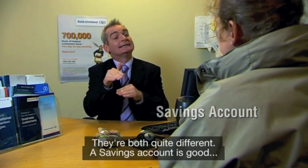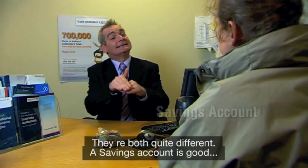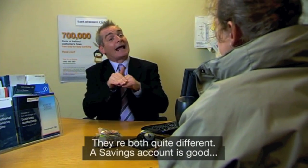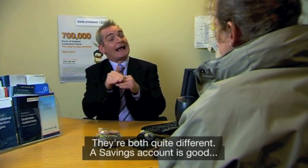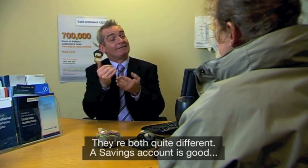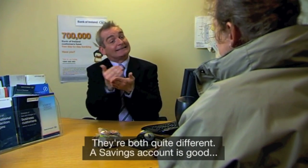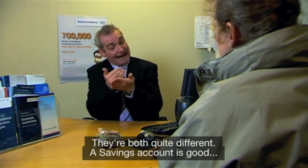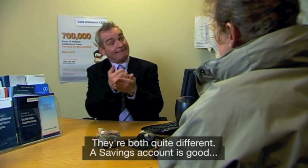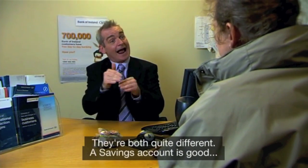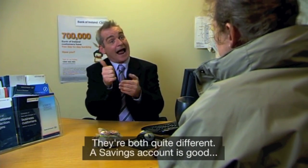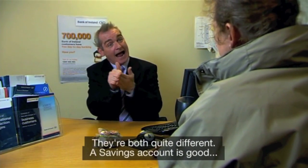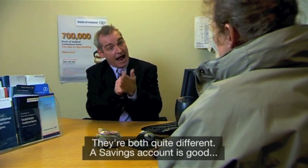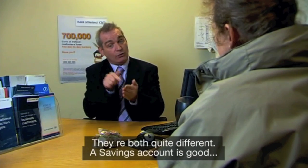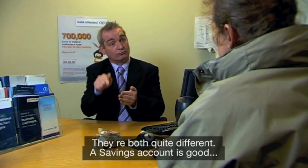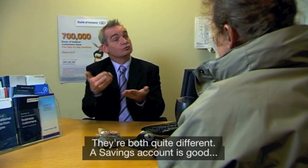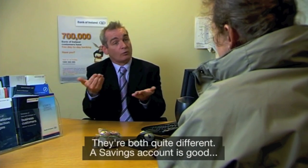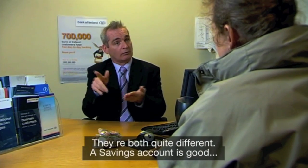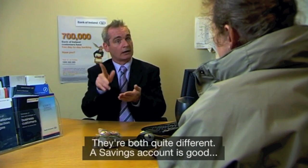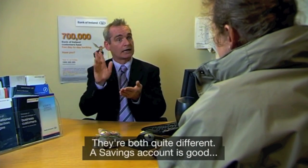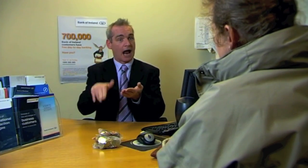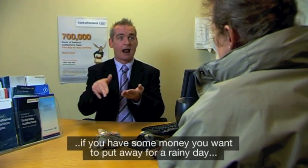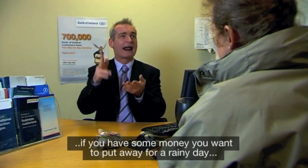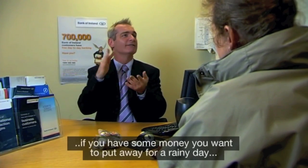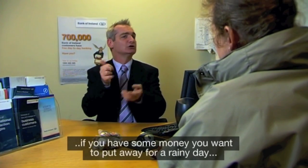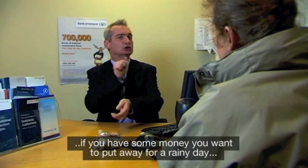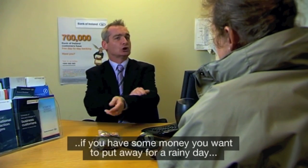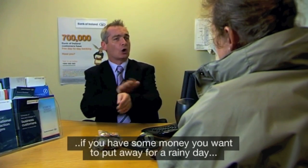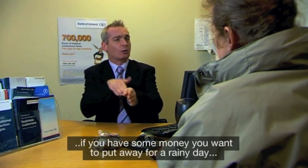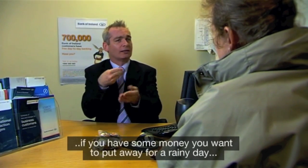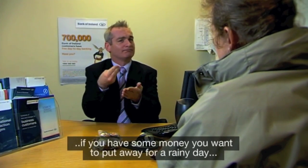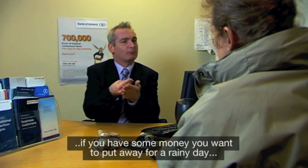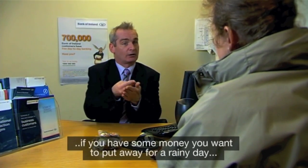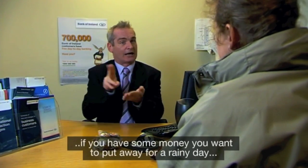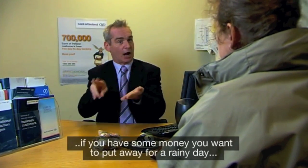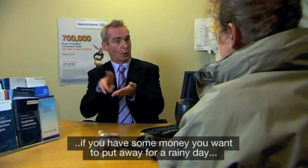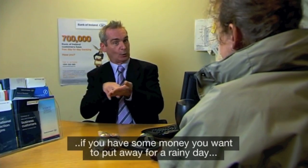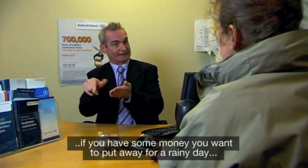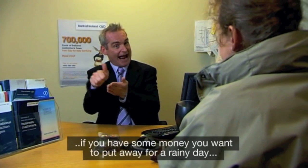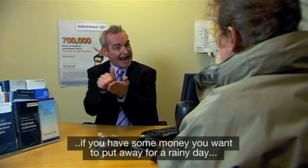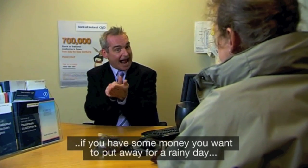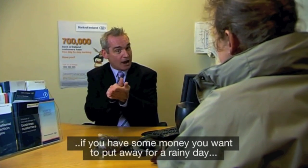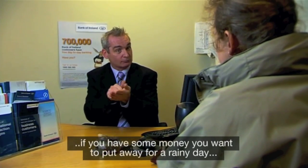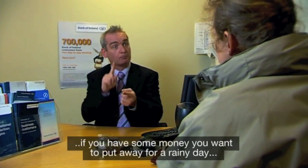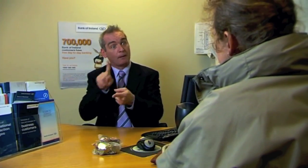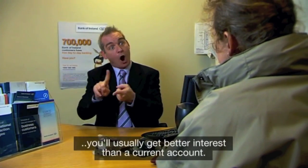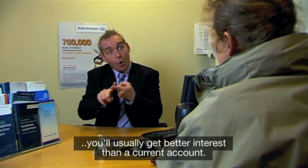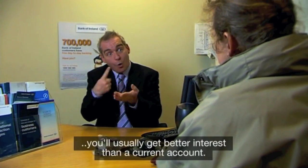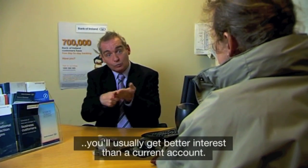quite different. A savings account is good if you have some money you want to put away for a rainy day. You'd usually get